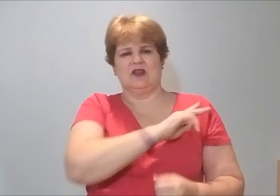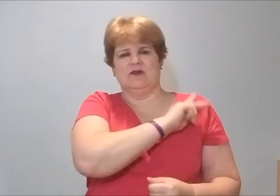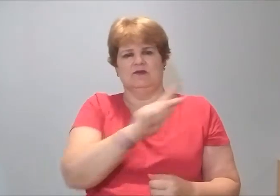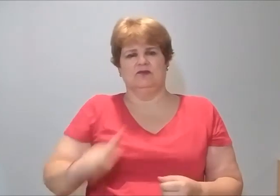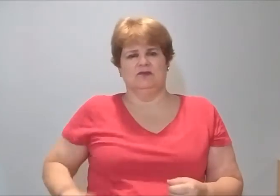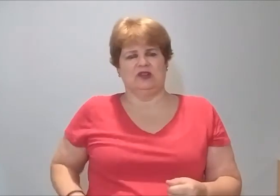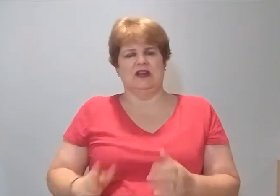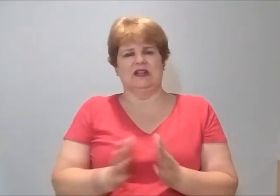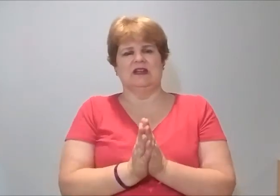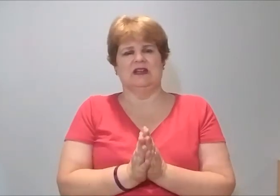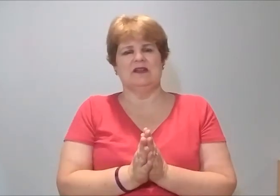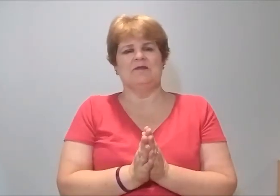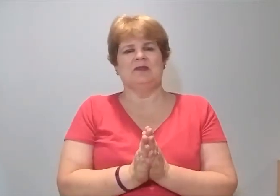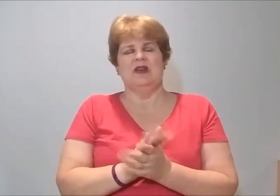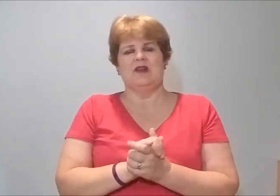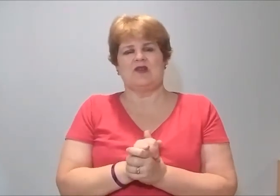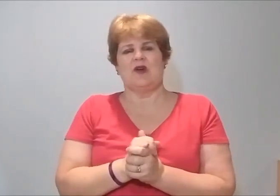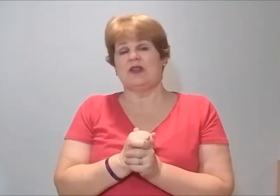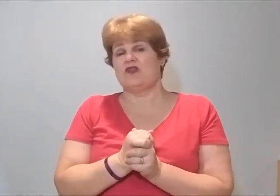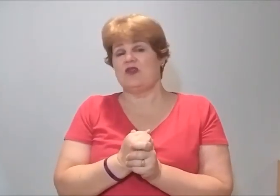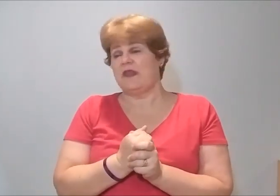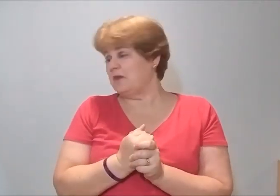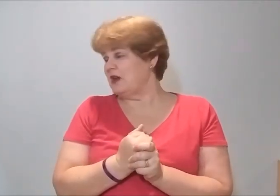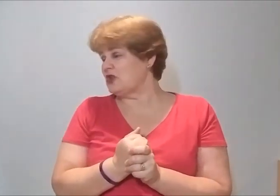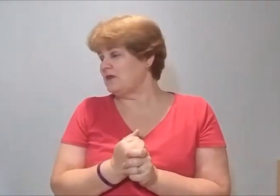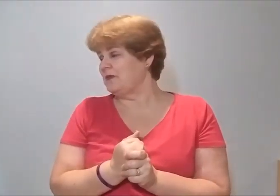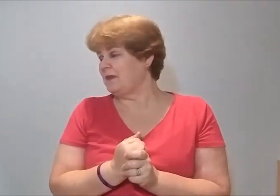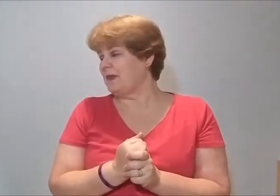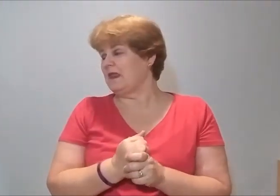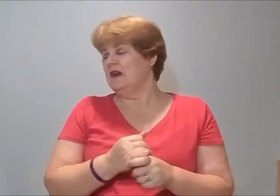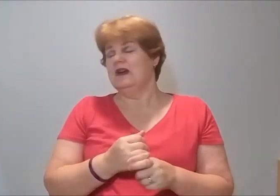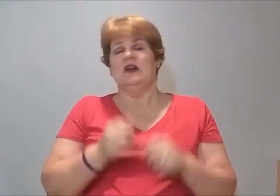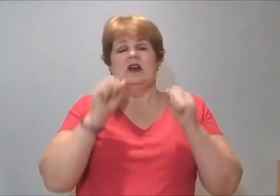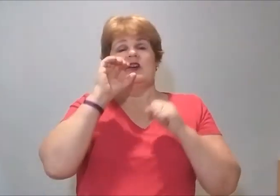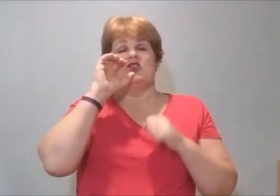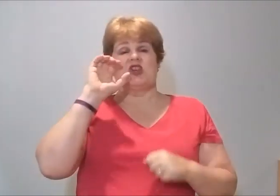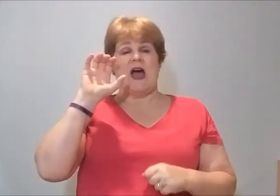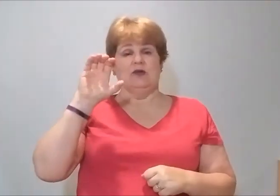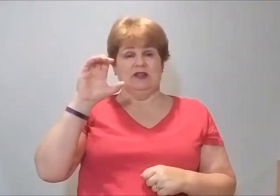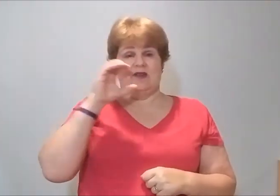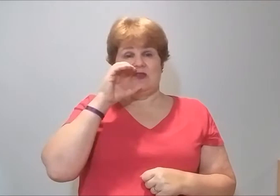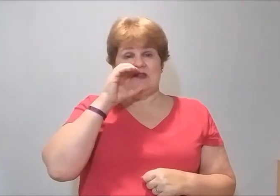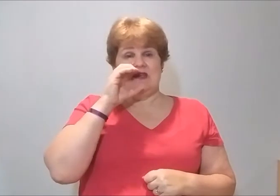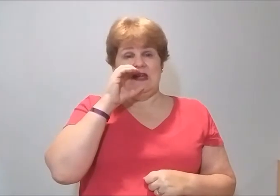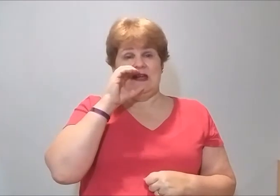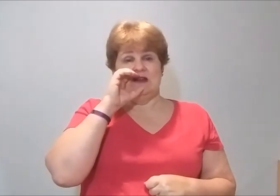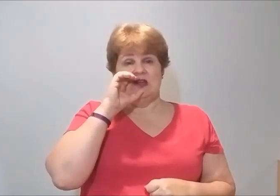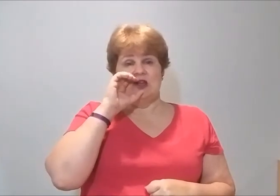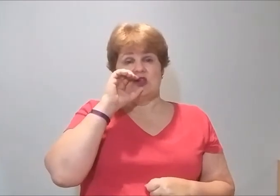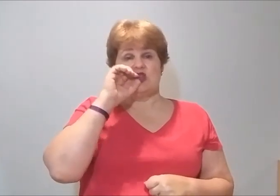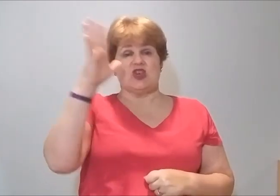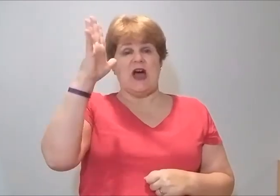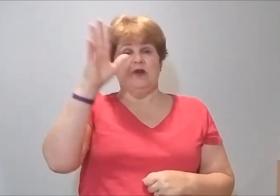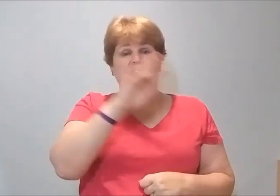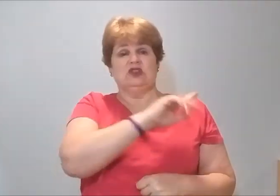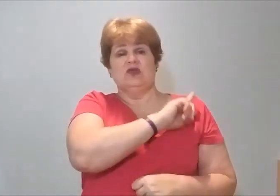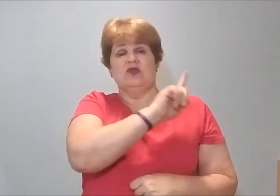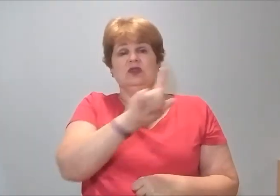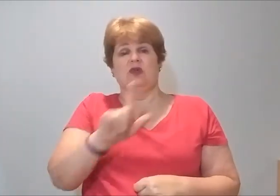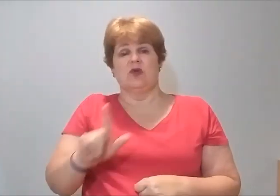of signing King. So let's try that much. Shout is the C hand. Shout to the